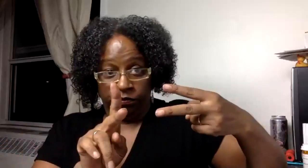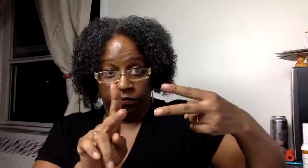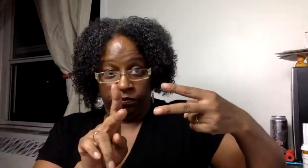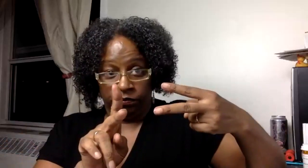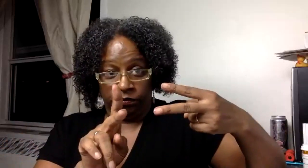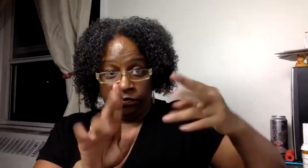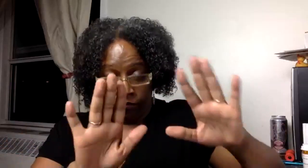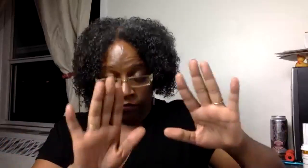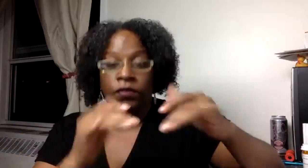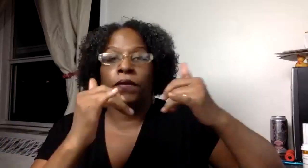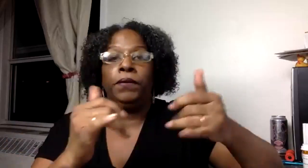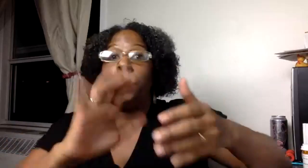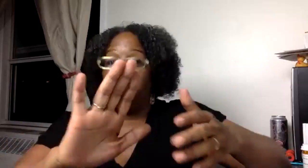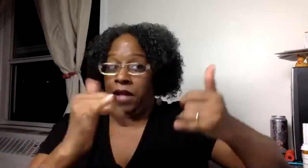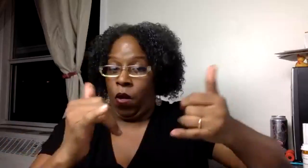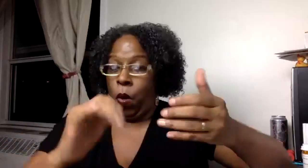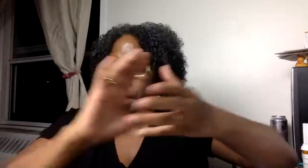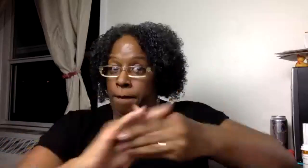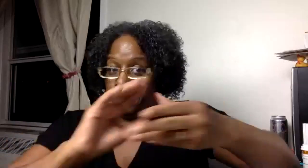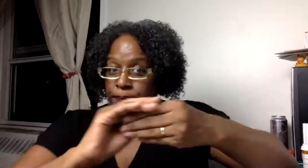question, okay? So if you can just go ahead and repeat that now, that'd be great.